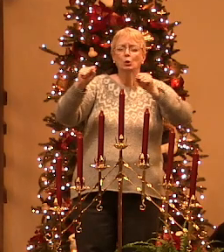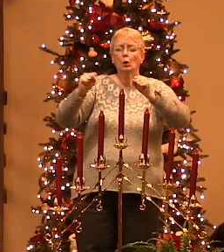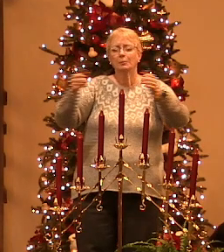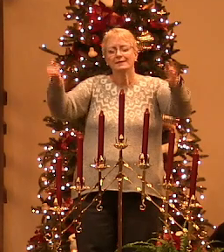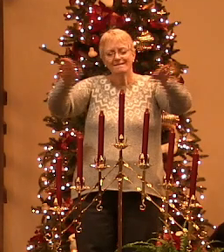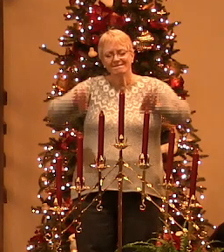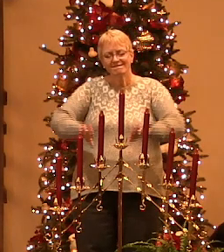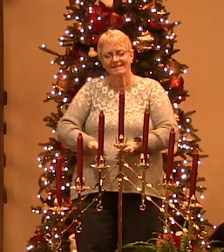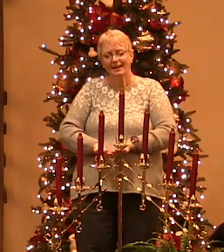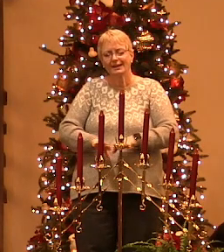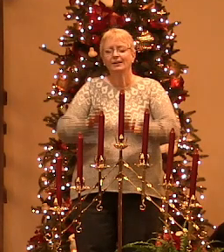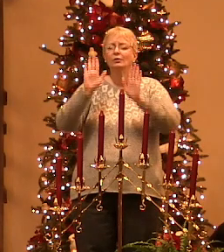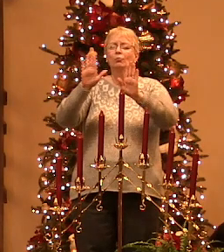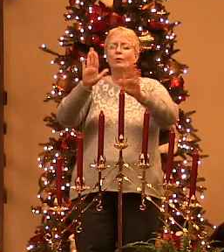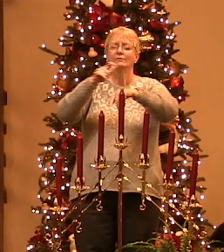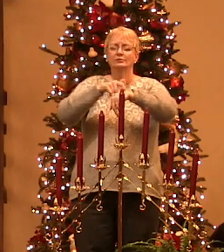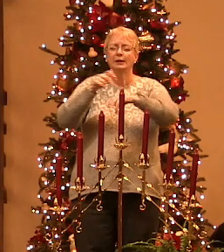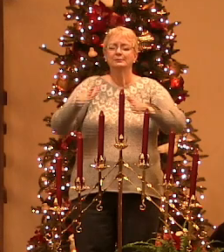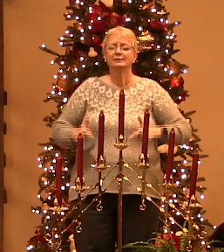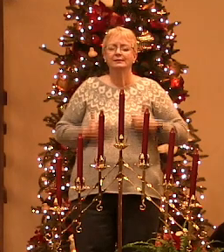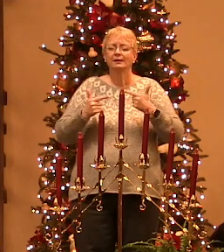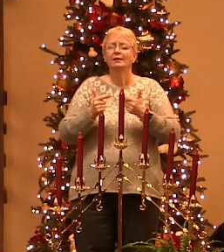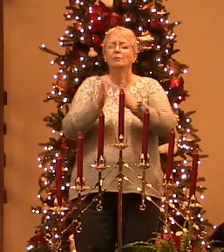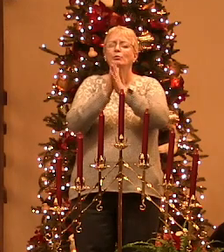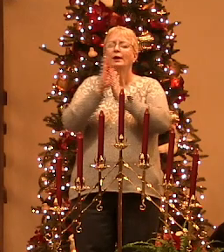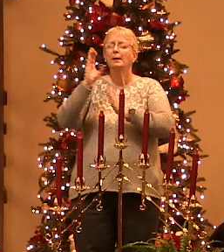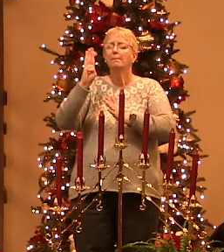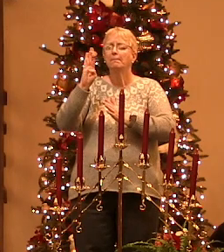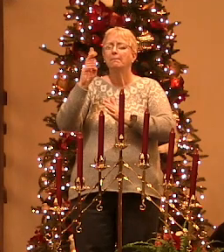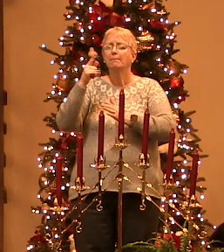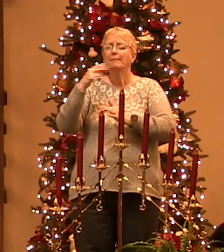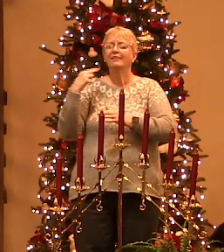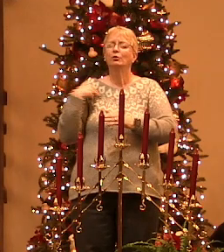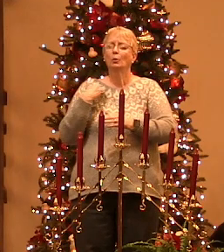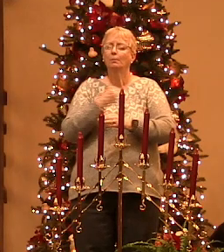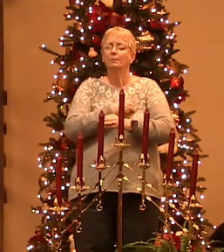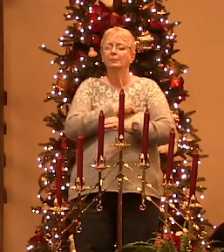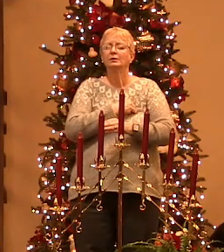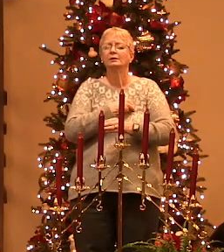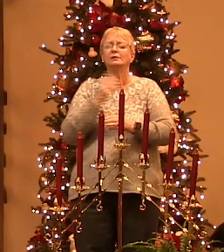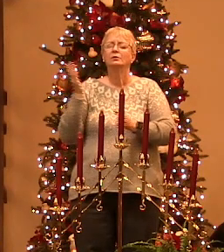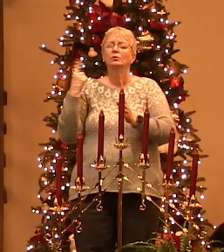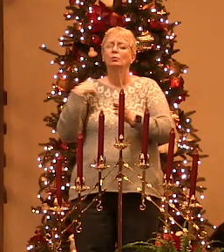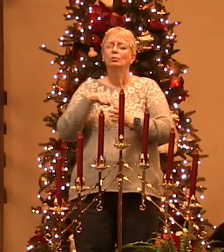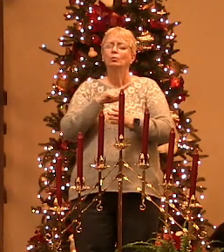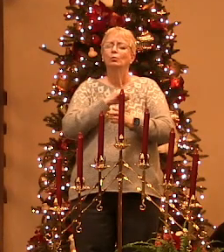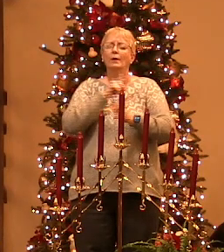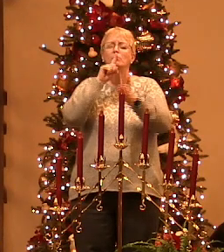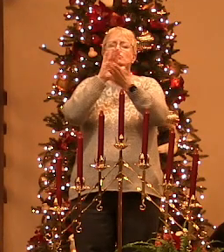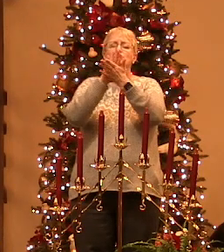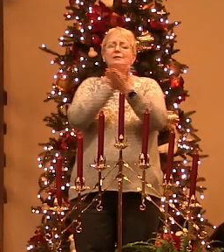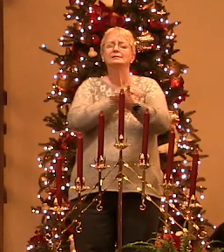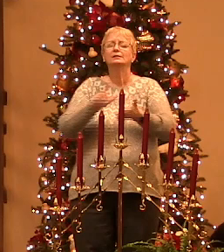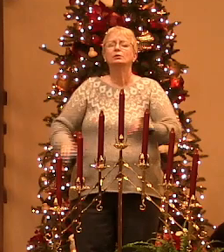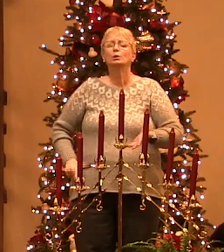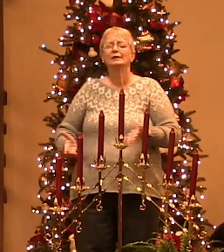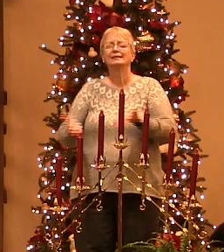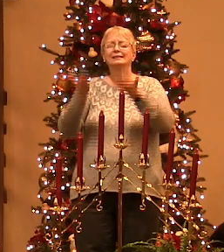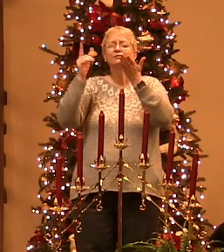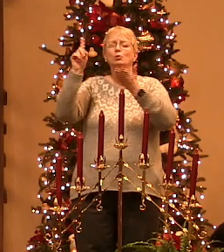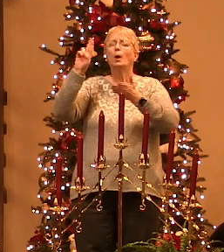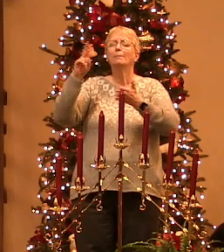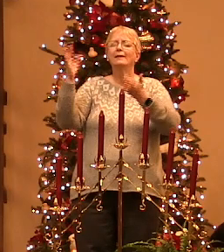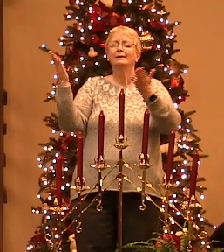mountaintops. Lord God, I pray that Bethel friends, members, entities, that myself, that we would be praising you, glorifying you, exalting you this